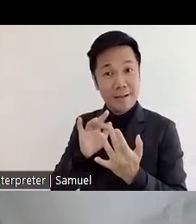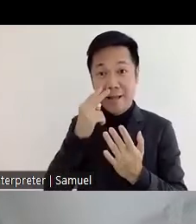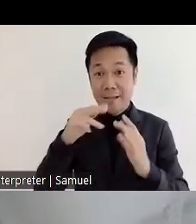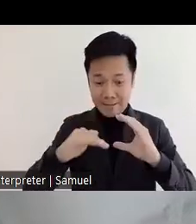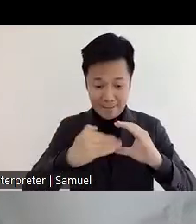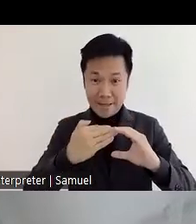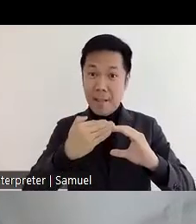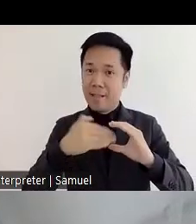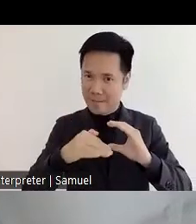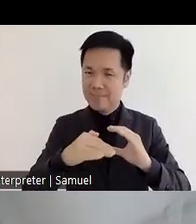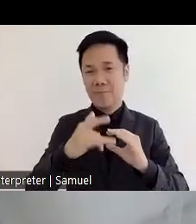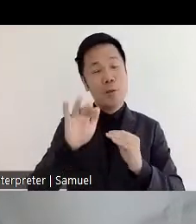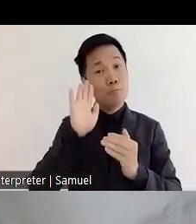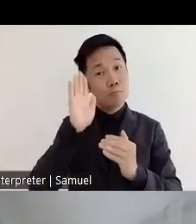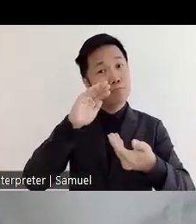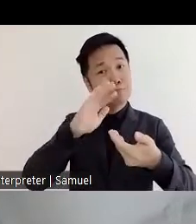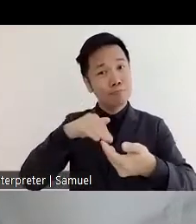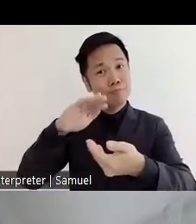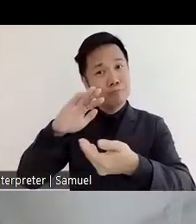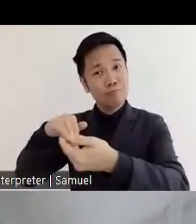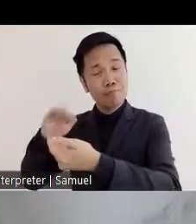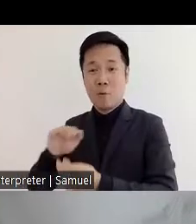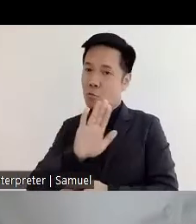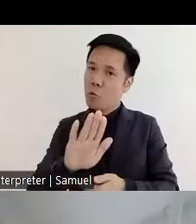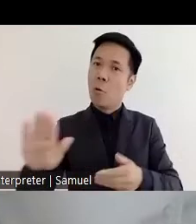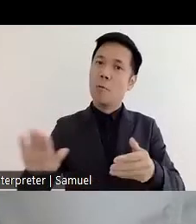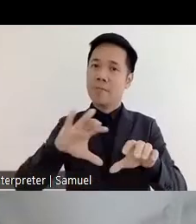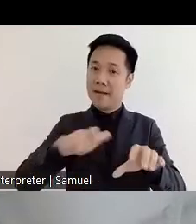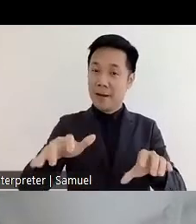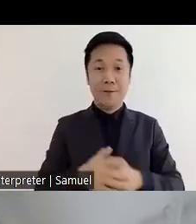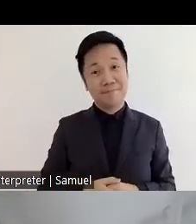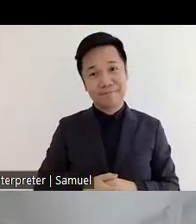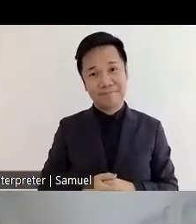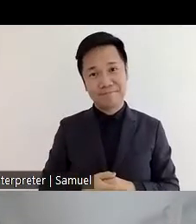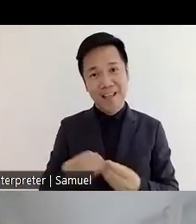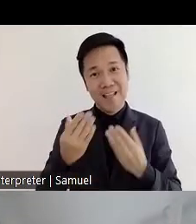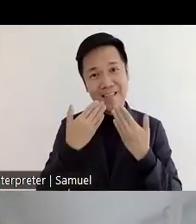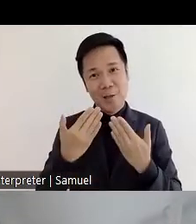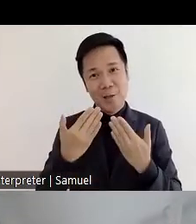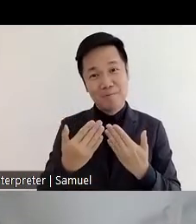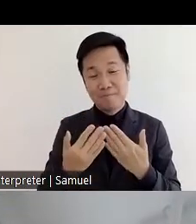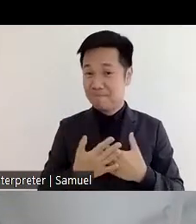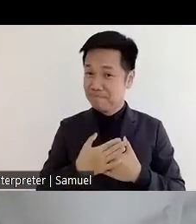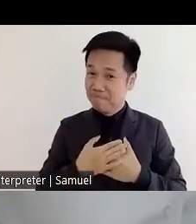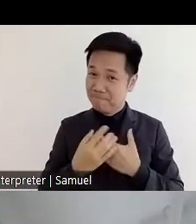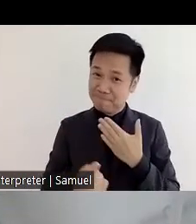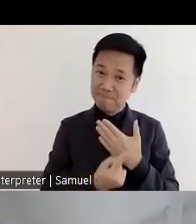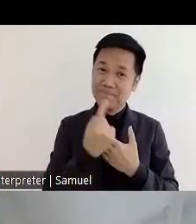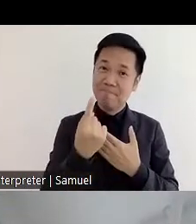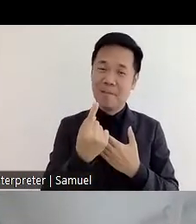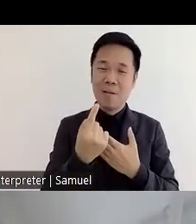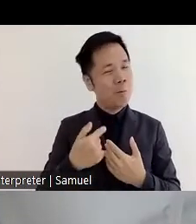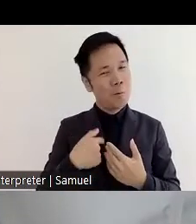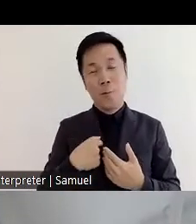so much for this opportunity. Thanks for giving Rohit an opportunity. We really enjoyed the different